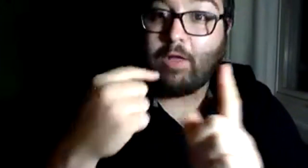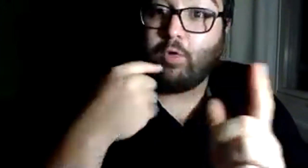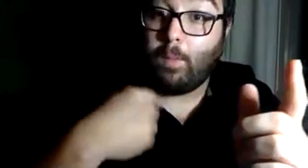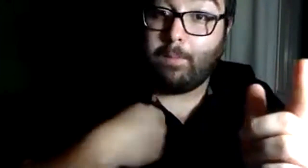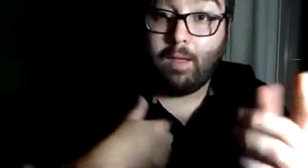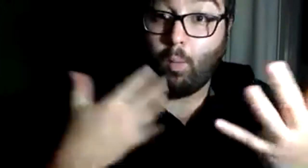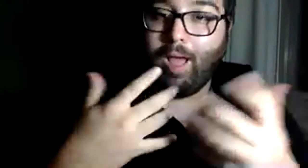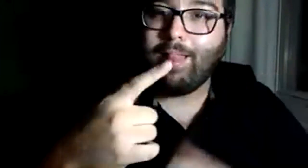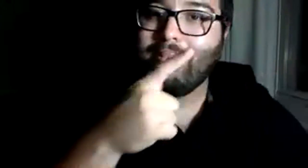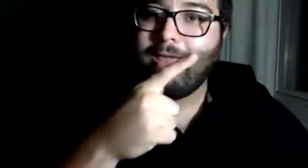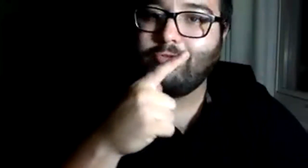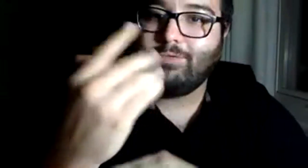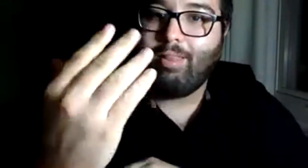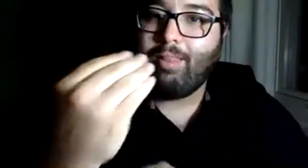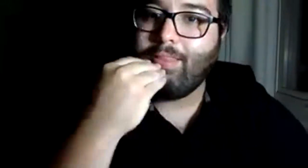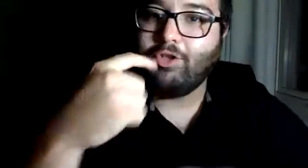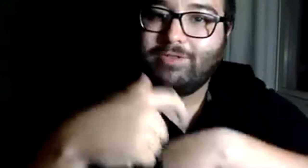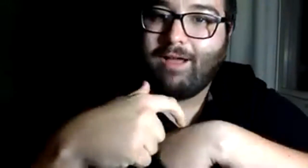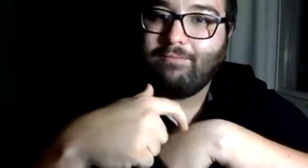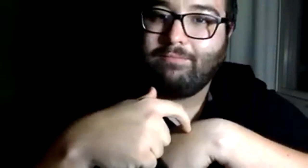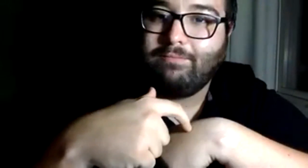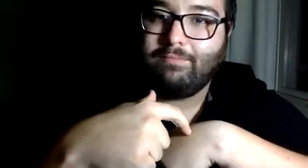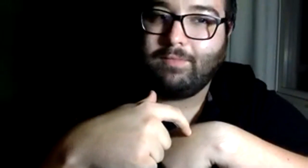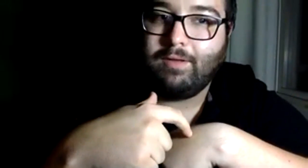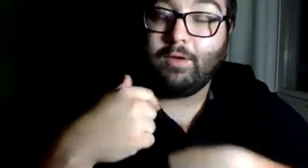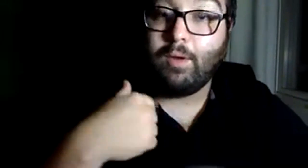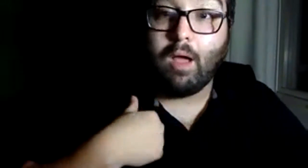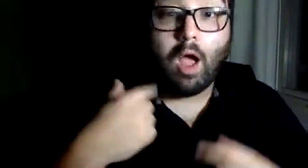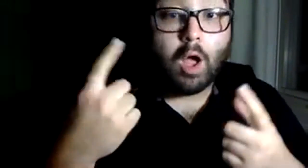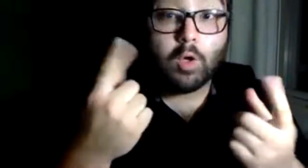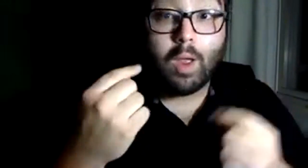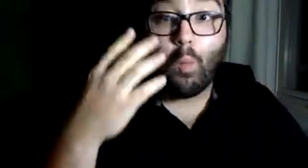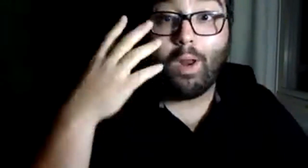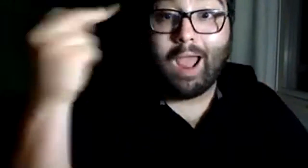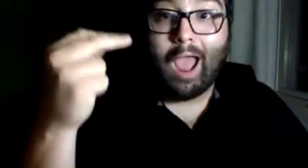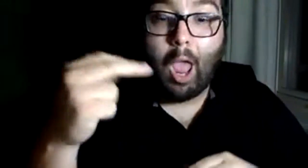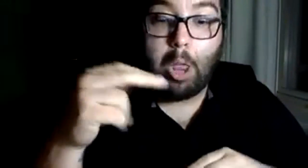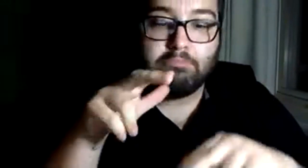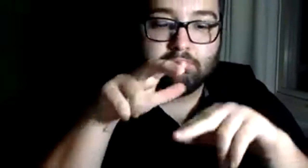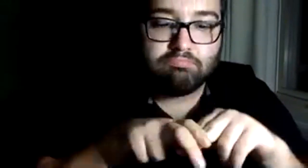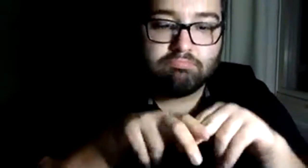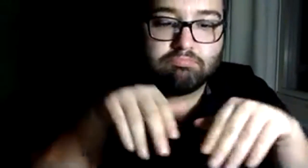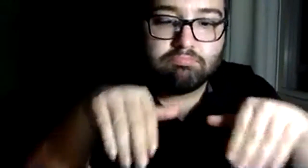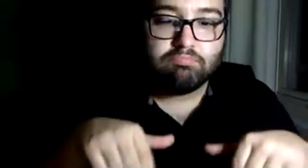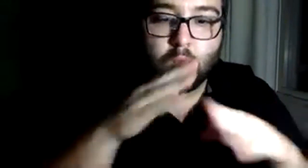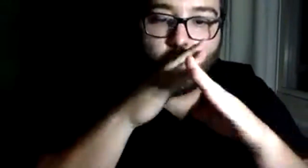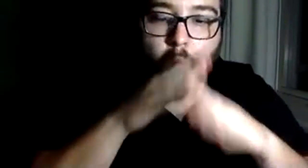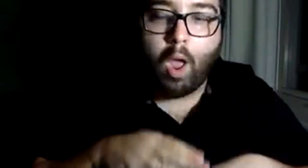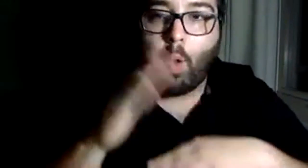went out, so I just sat quiet all day, because quiet all day, because